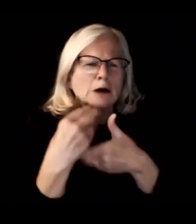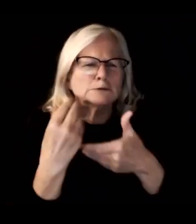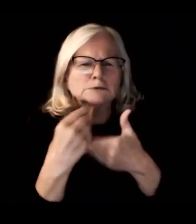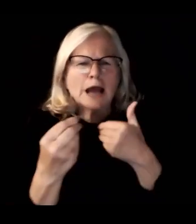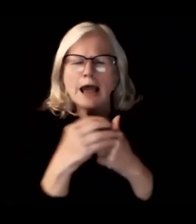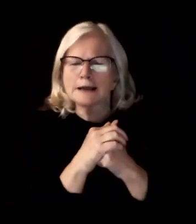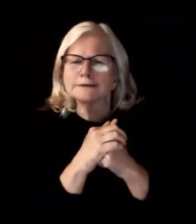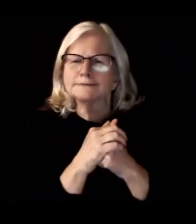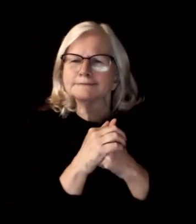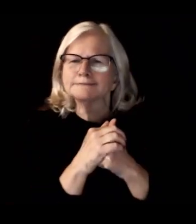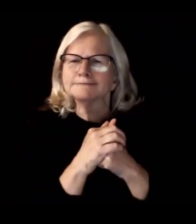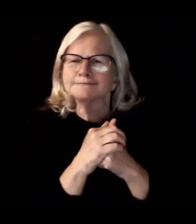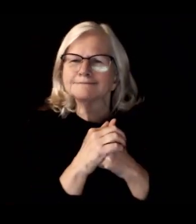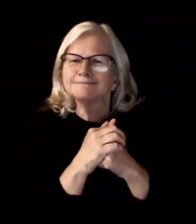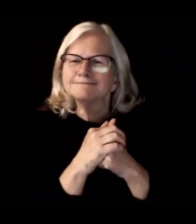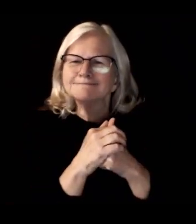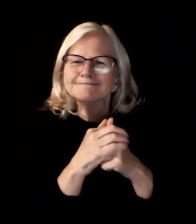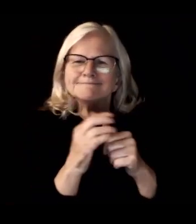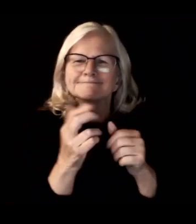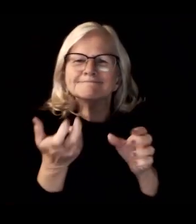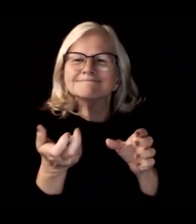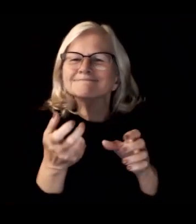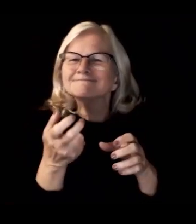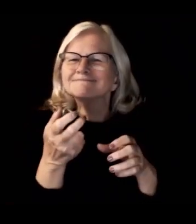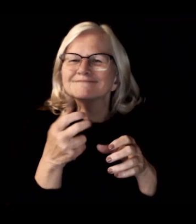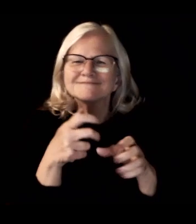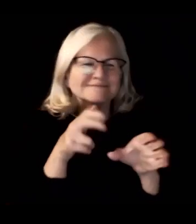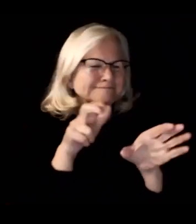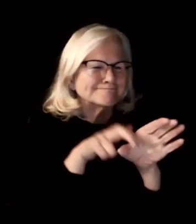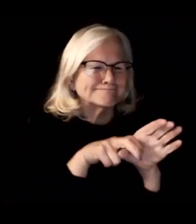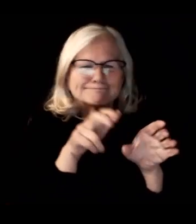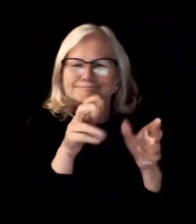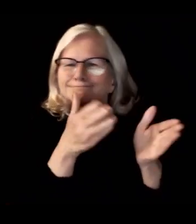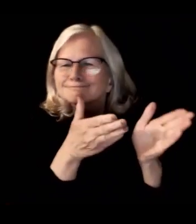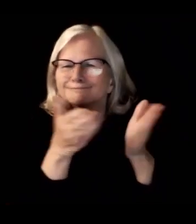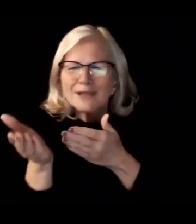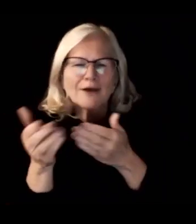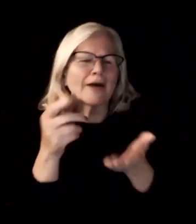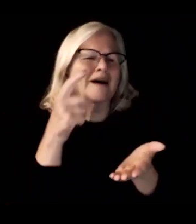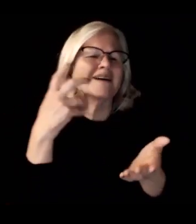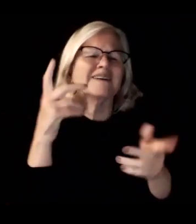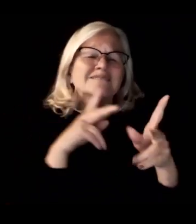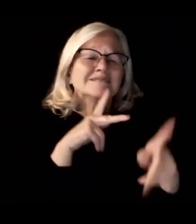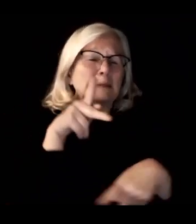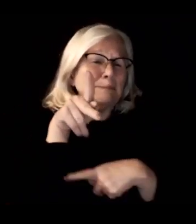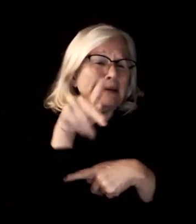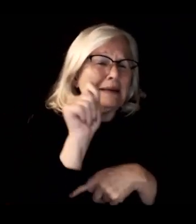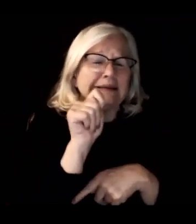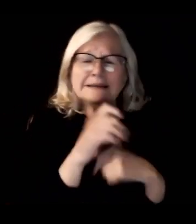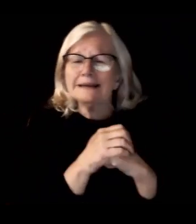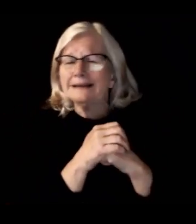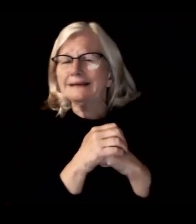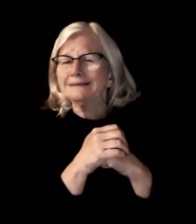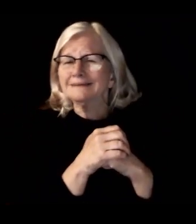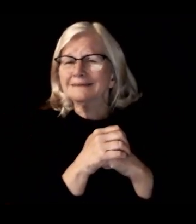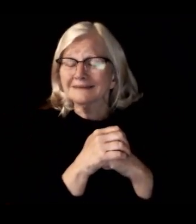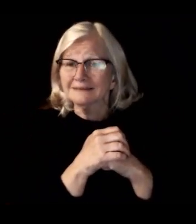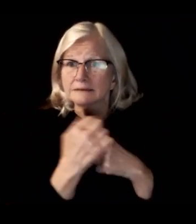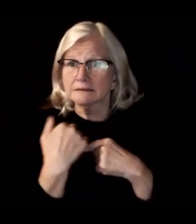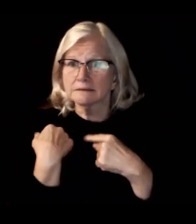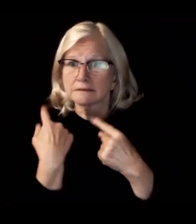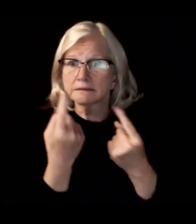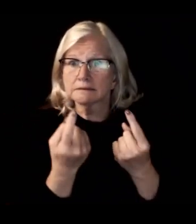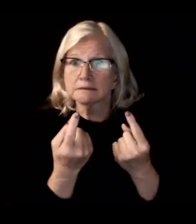and being approved by physical therapy. Now we were spectators in our mom's life through the